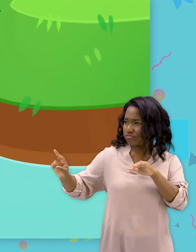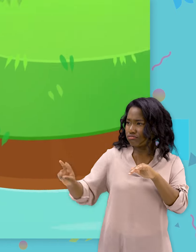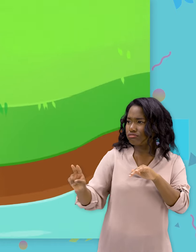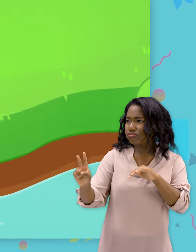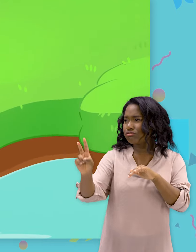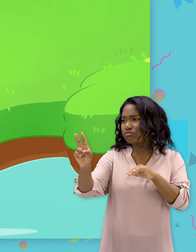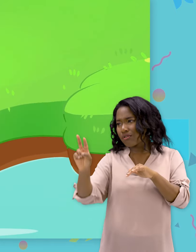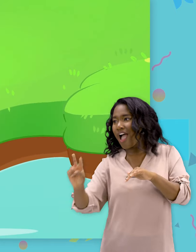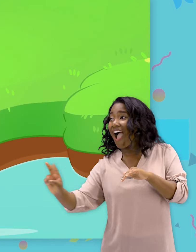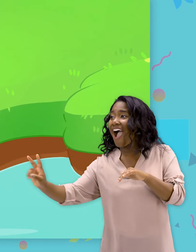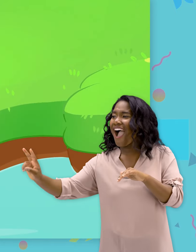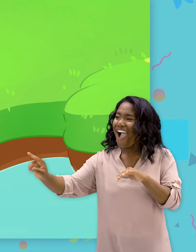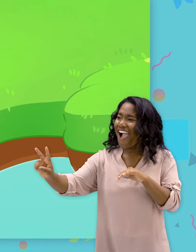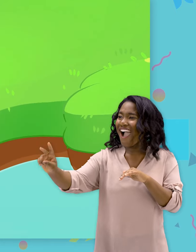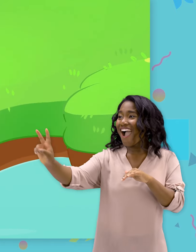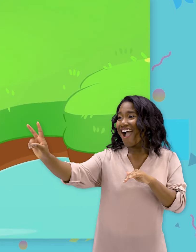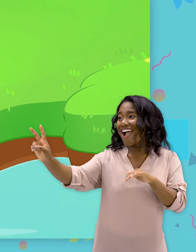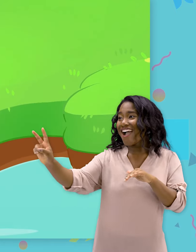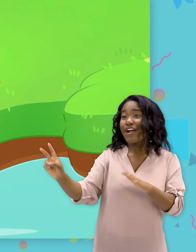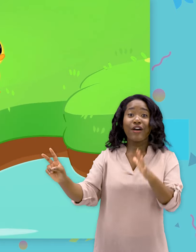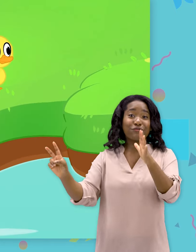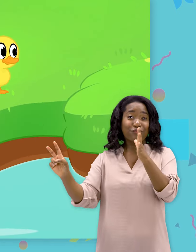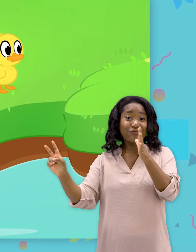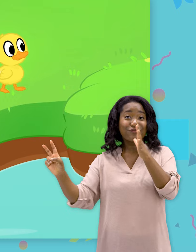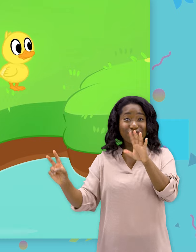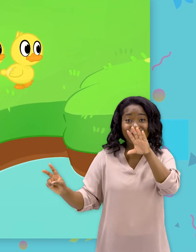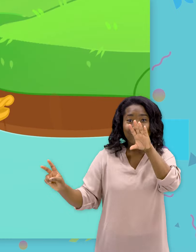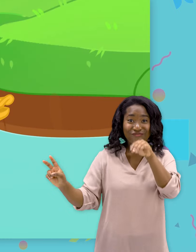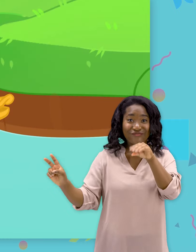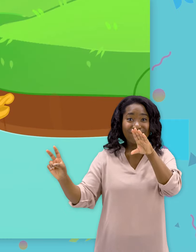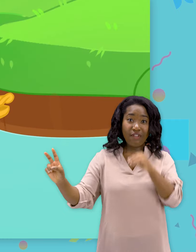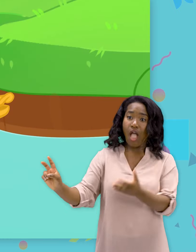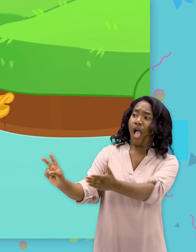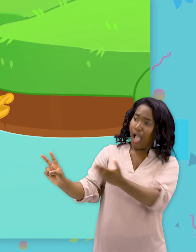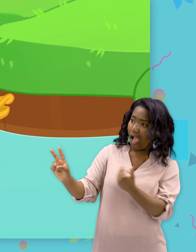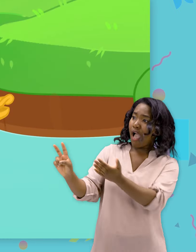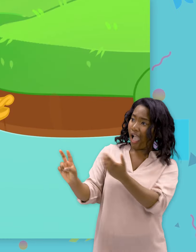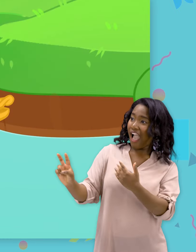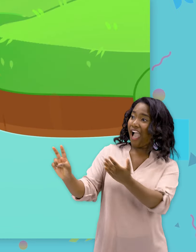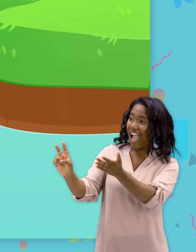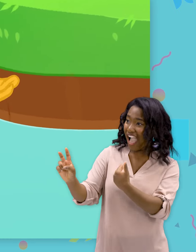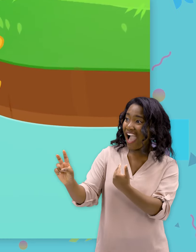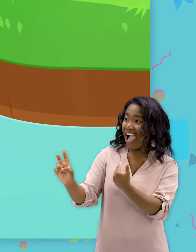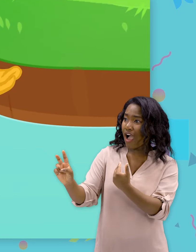over the hills and far away. Mother duck said,